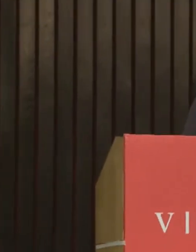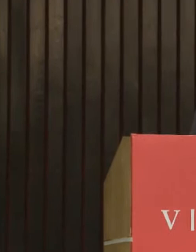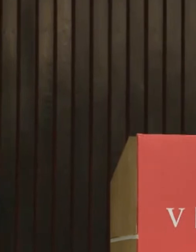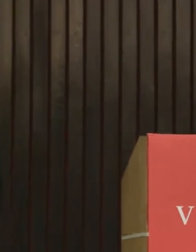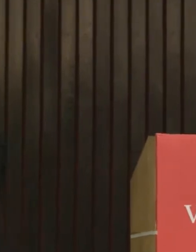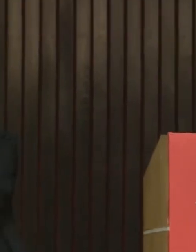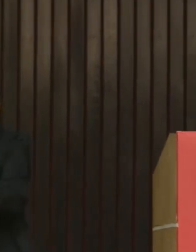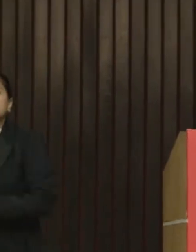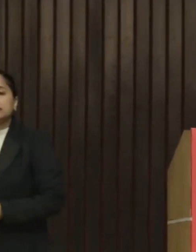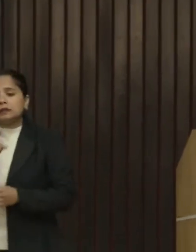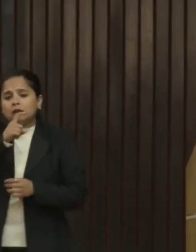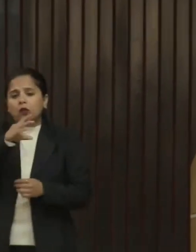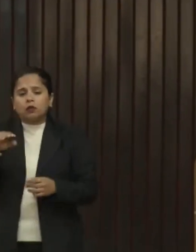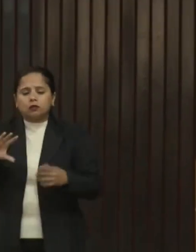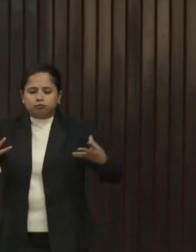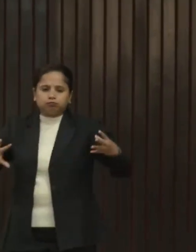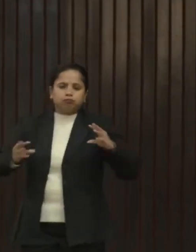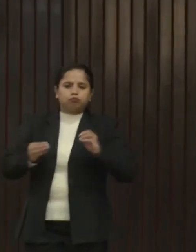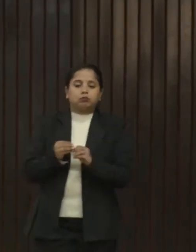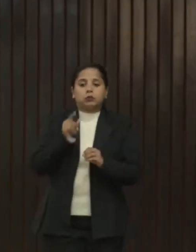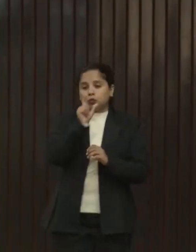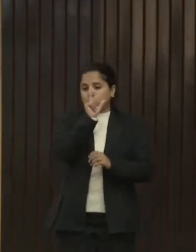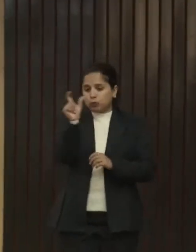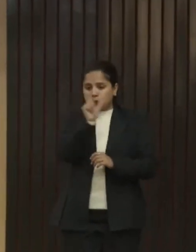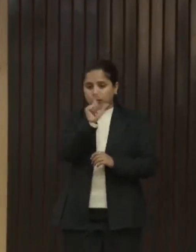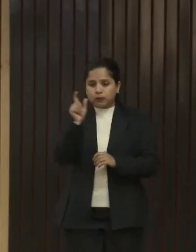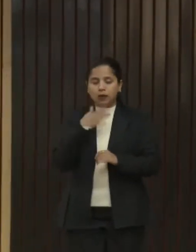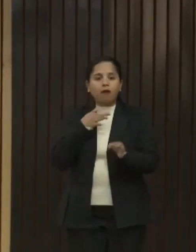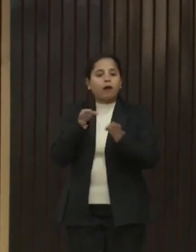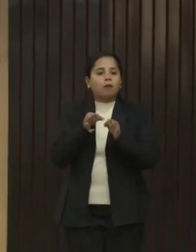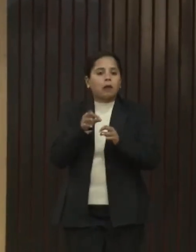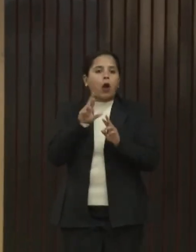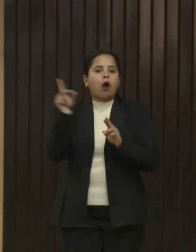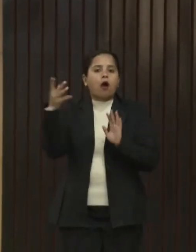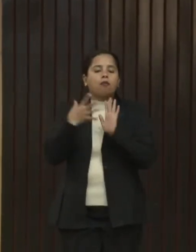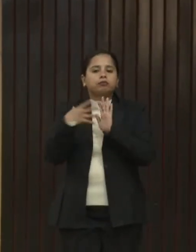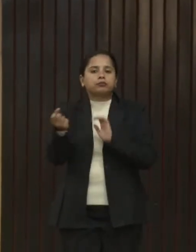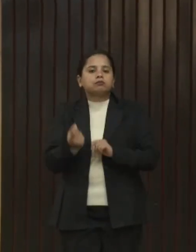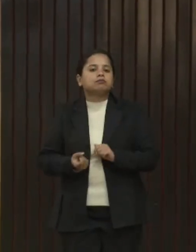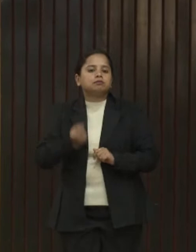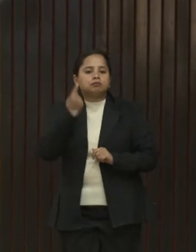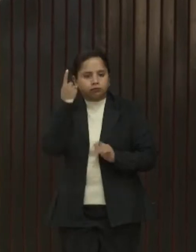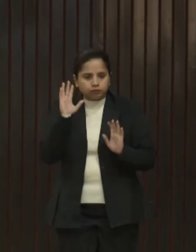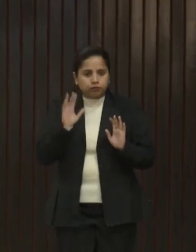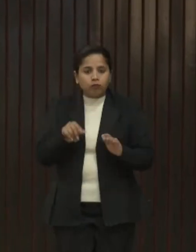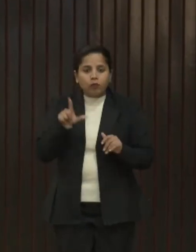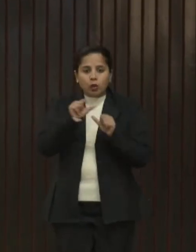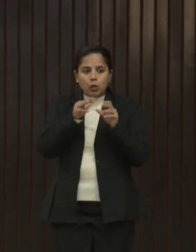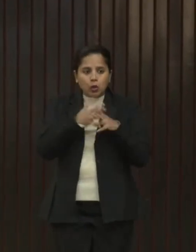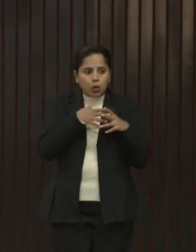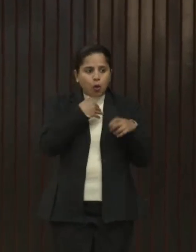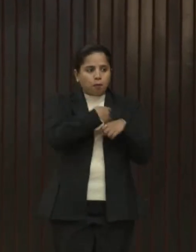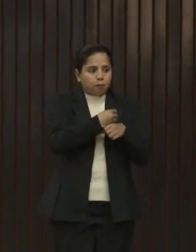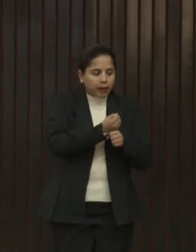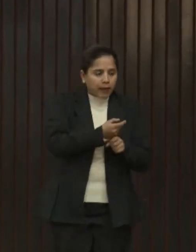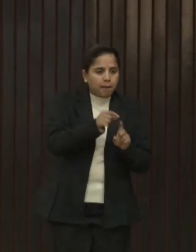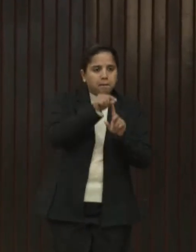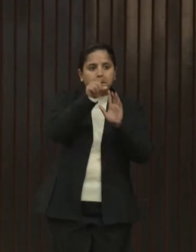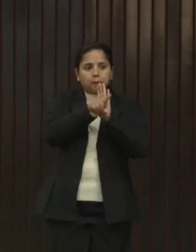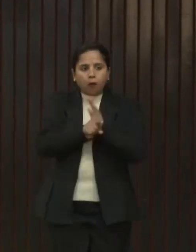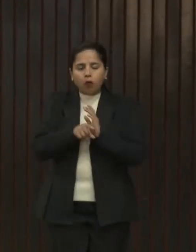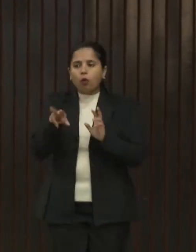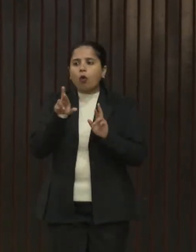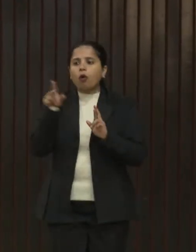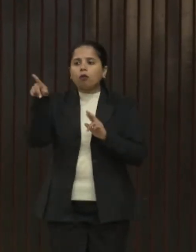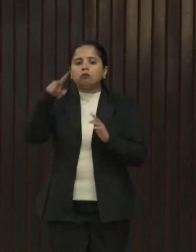short 700-word nuggets, and we hope that they catch the attention of lawmakers and policymakers, and that we